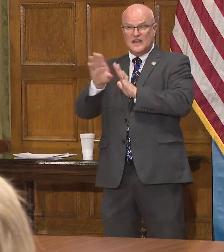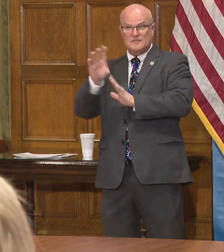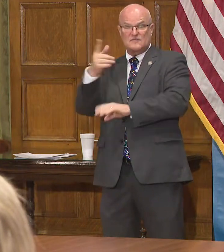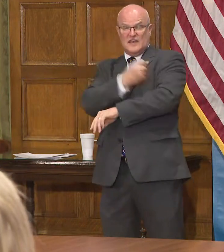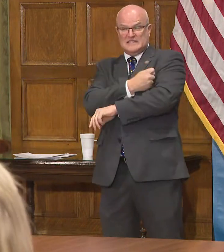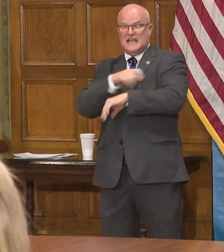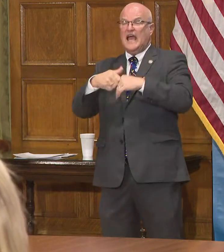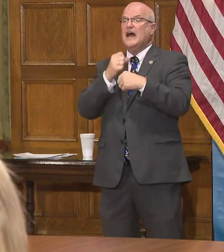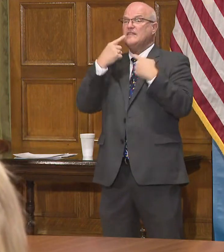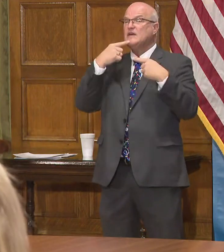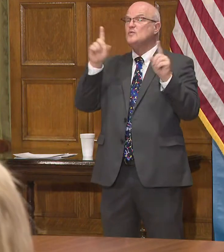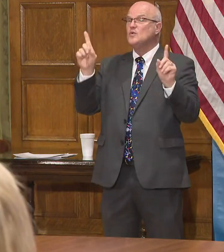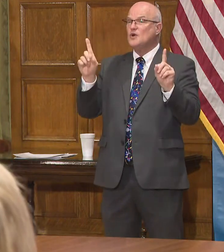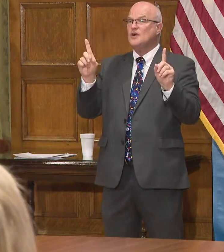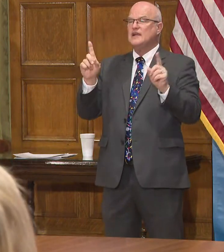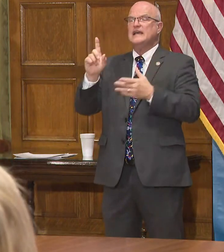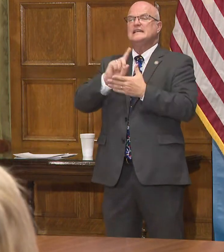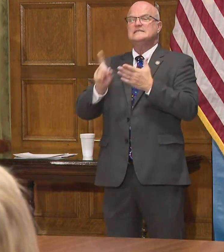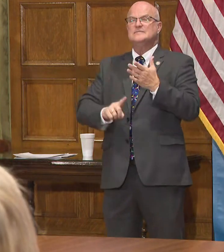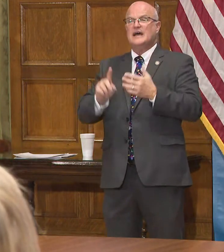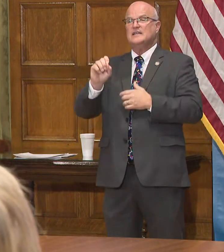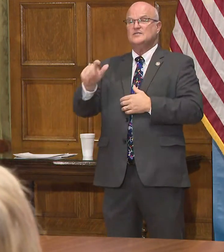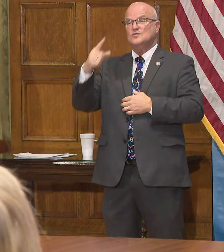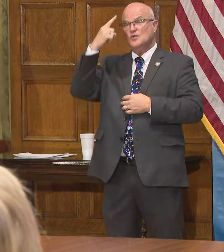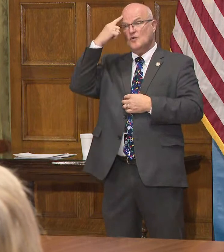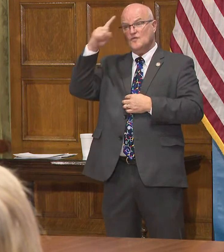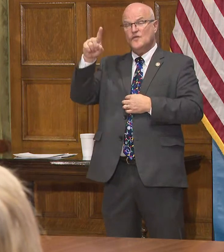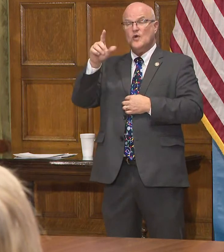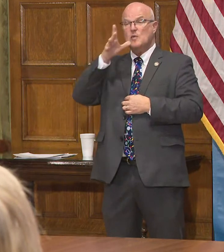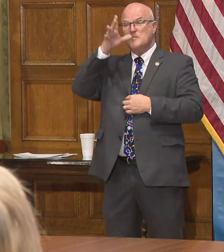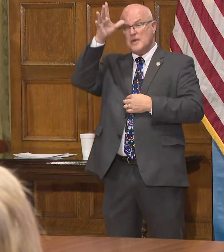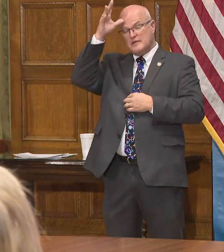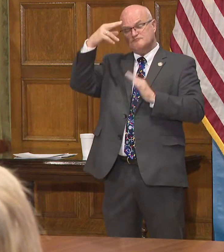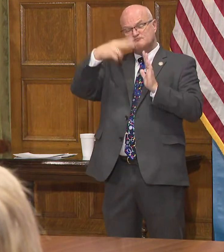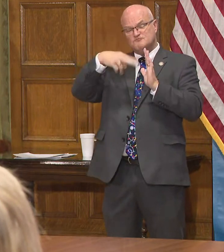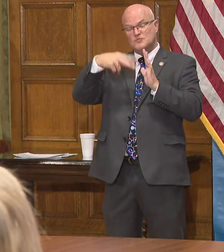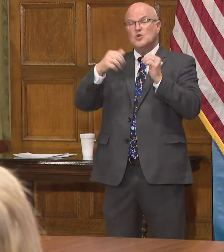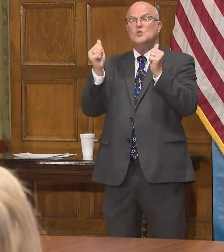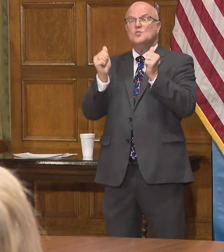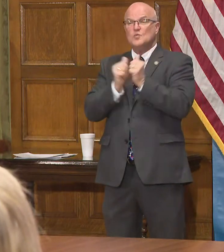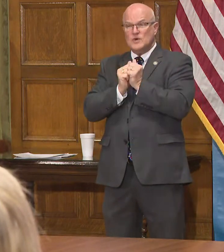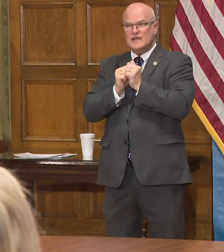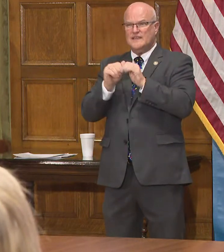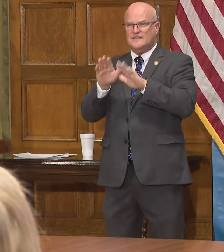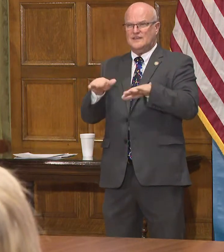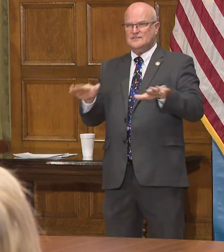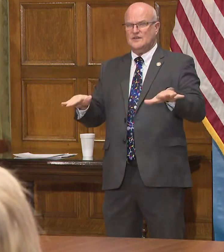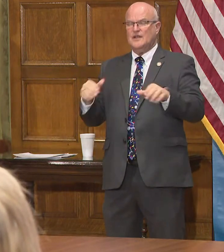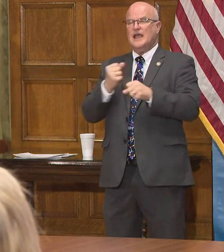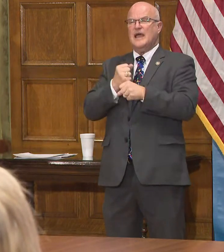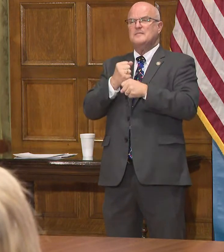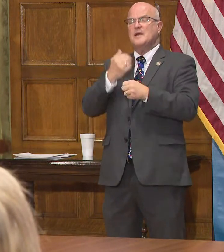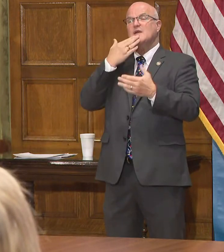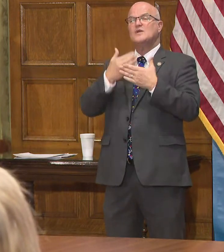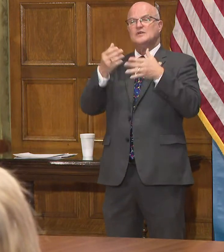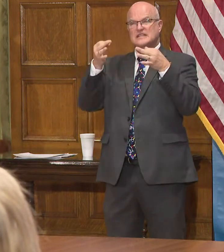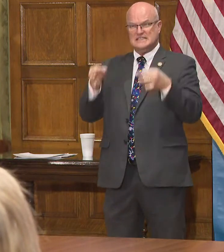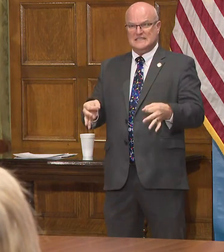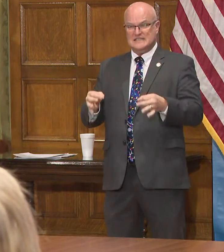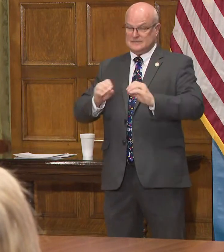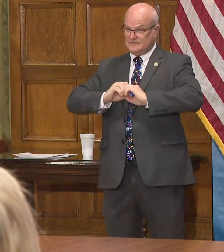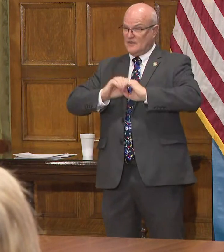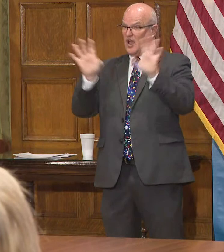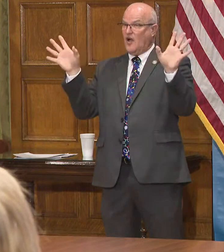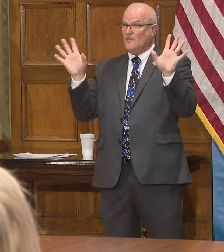work, and it's designed to be a tool for parents to read with their children and help make an informed decision.